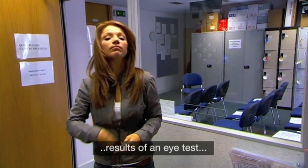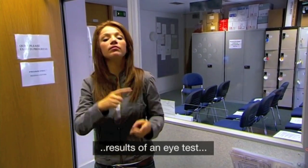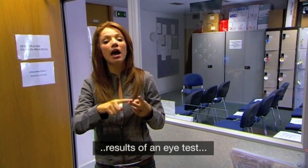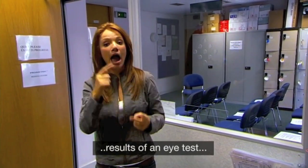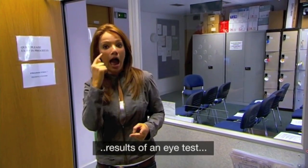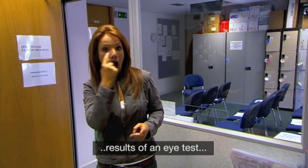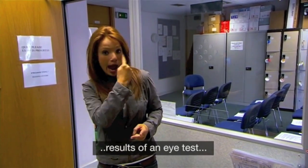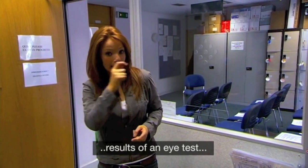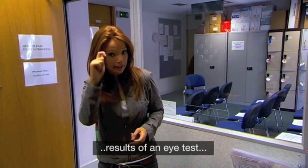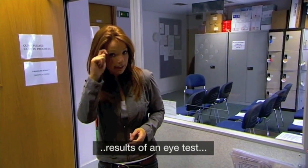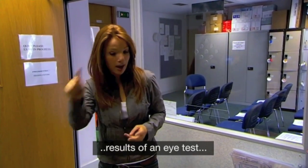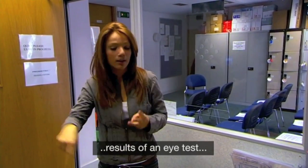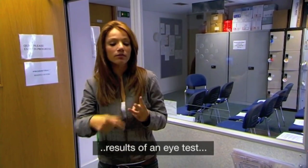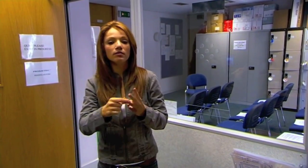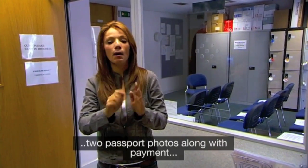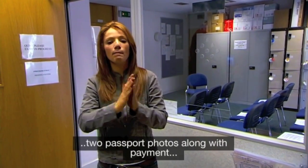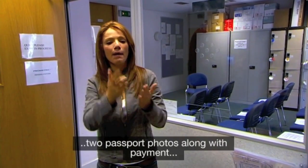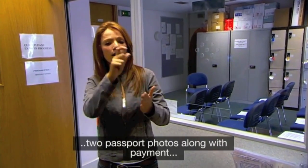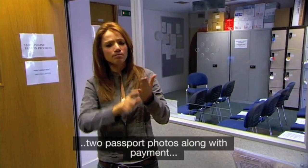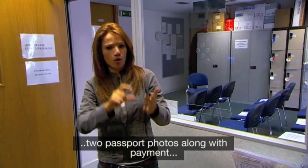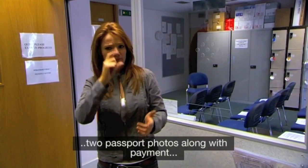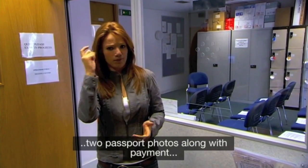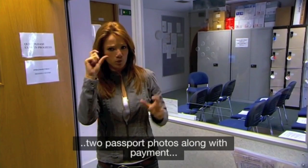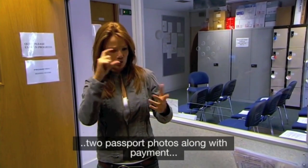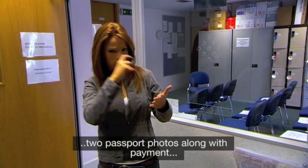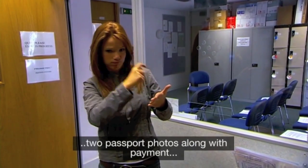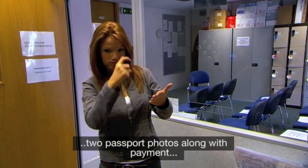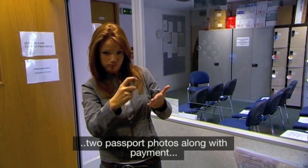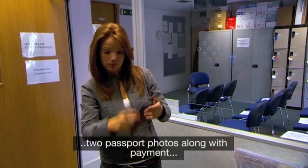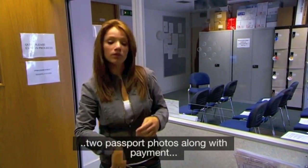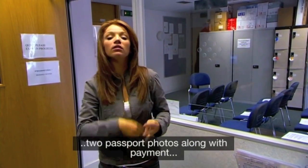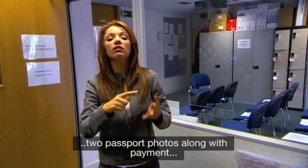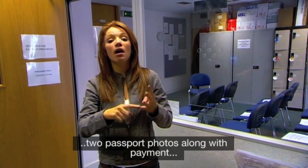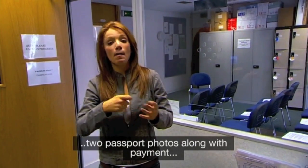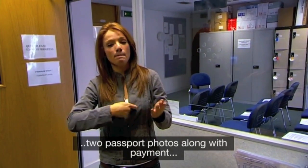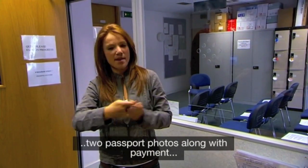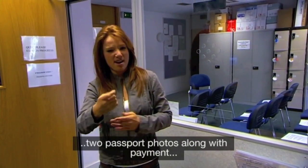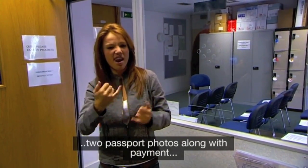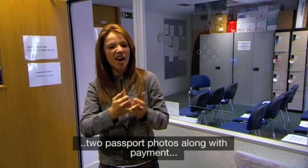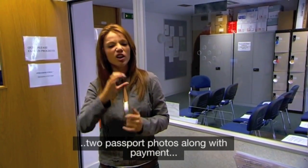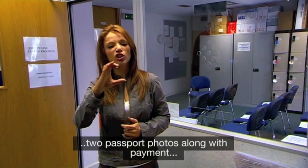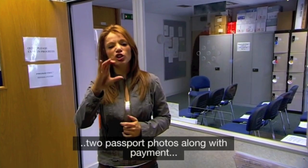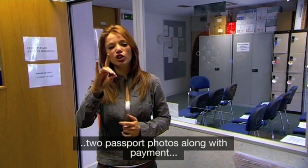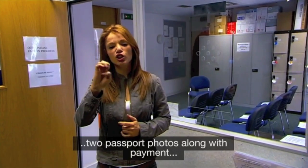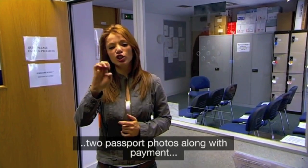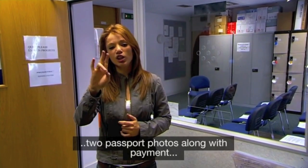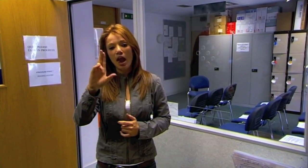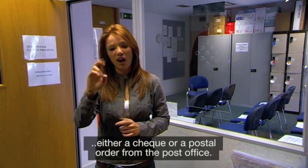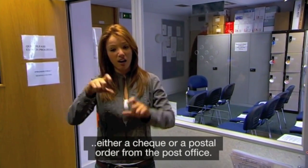test, 2 passport photos, along with payment, either